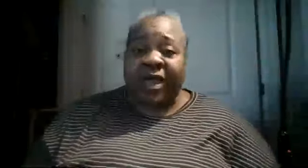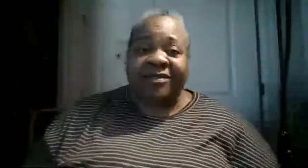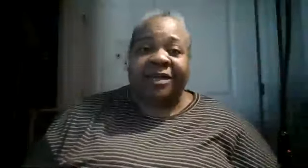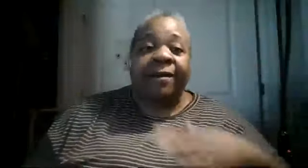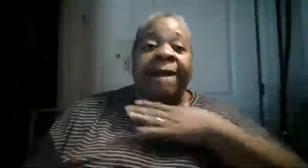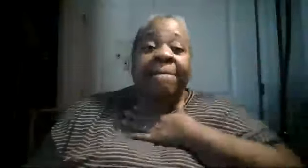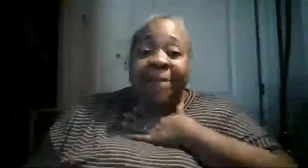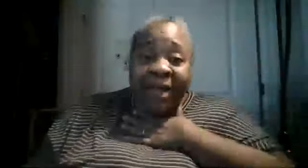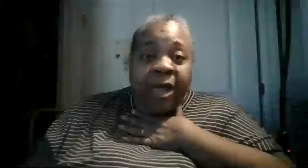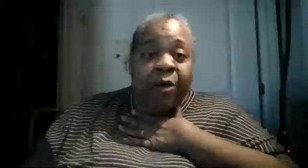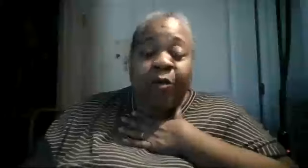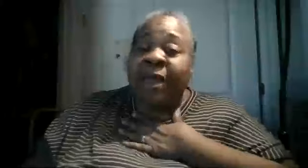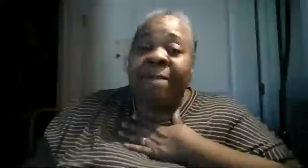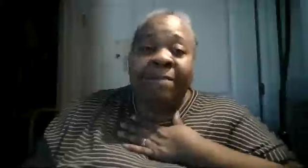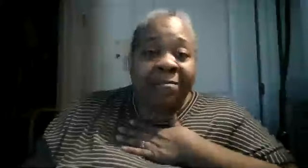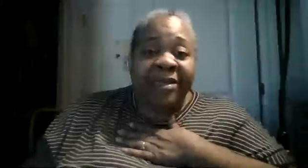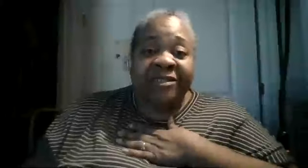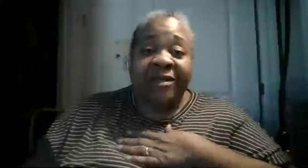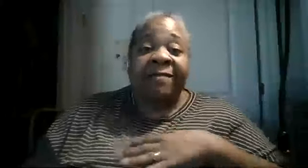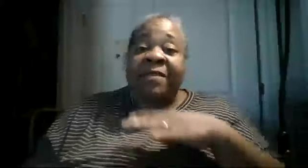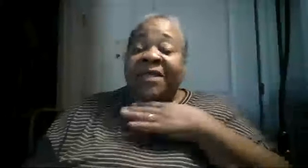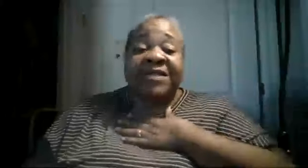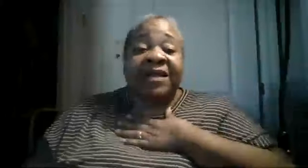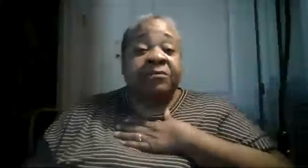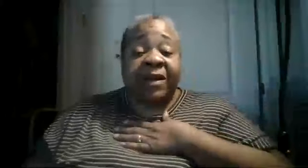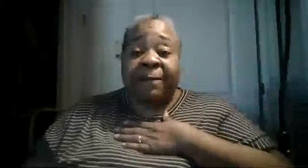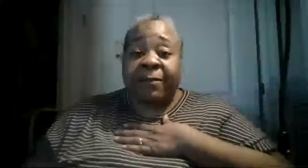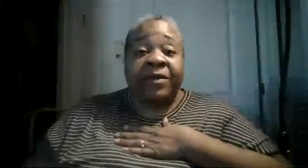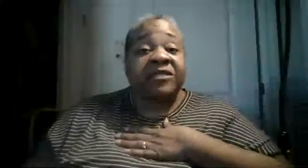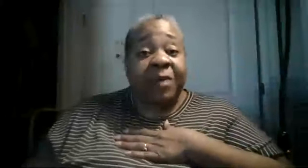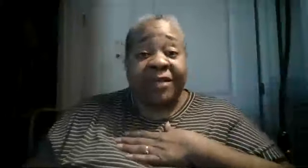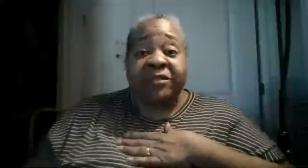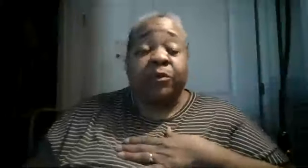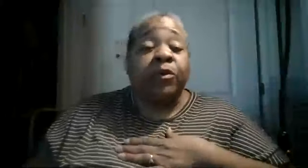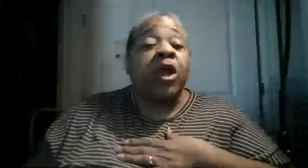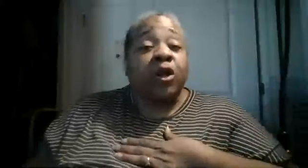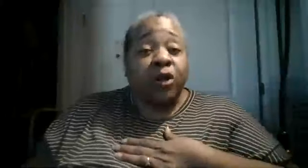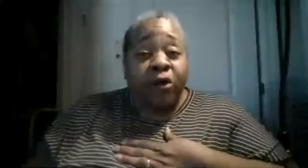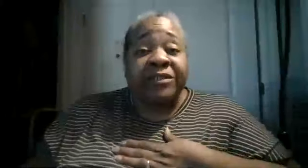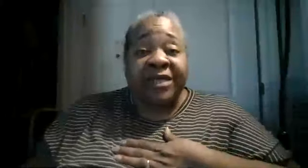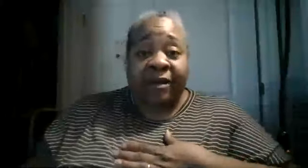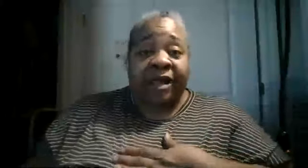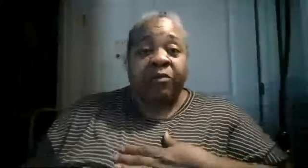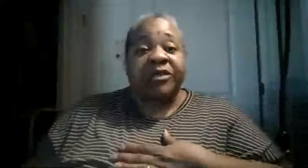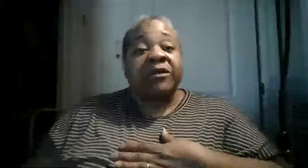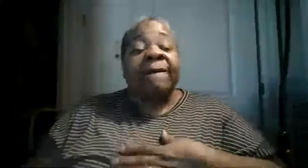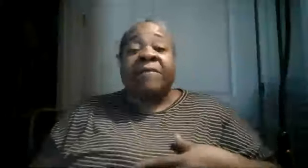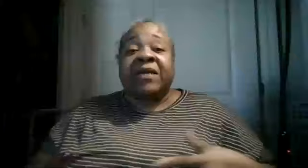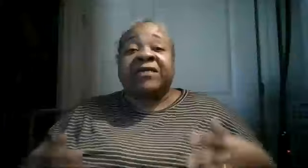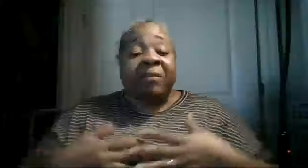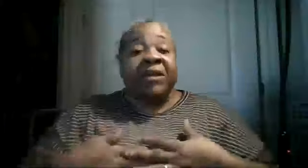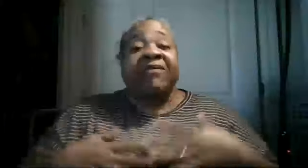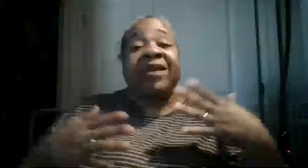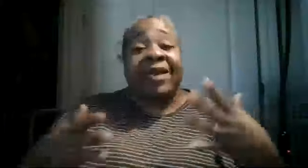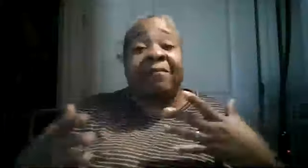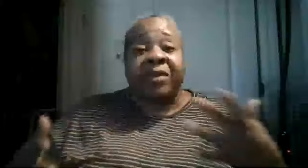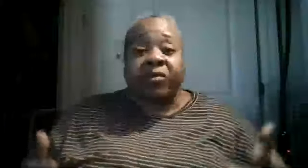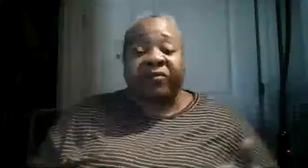content. My goal, my mission is that as many people as possible learn sign language, because I believe it can be